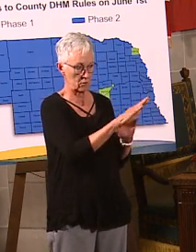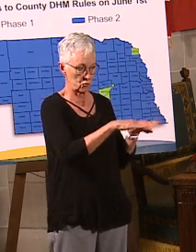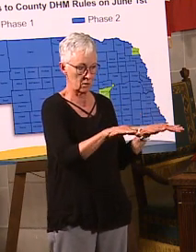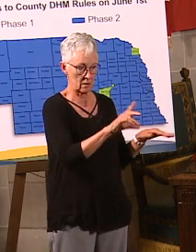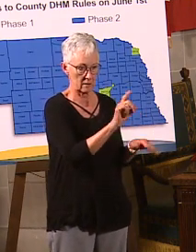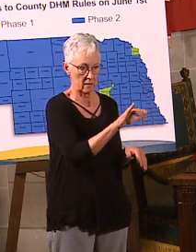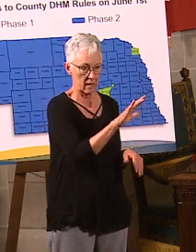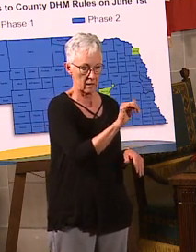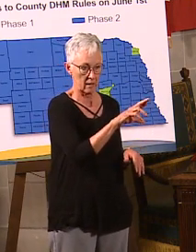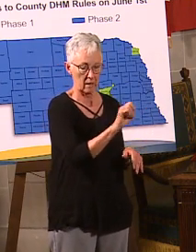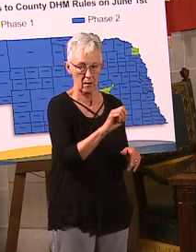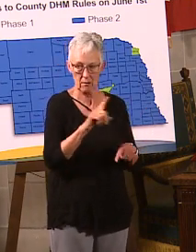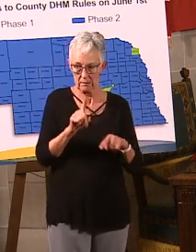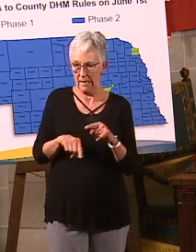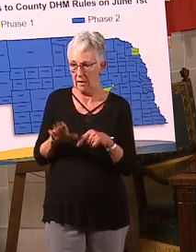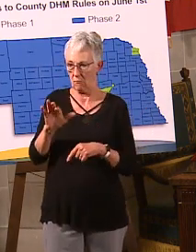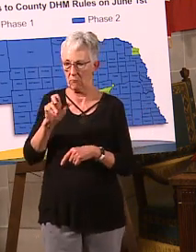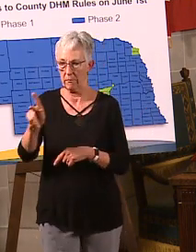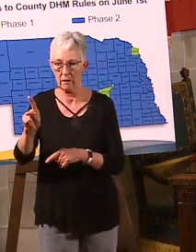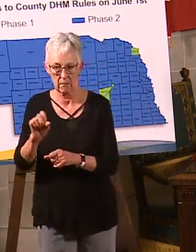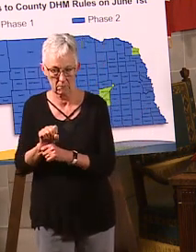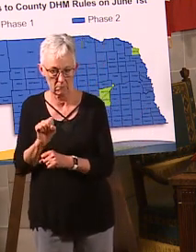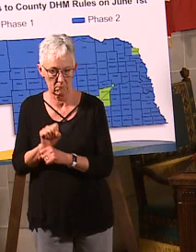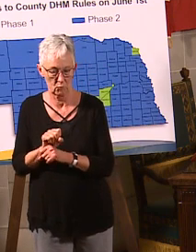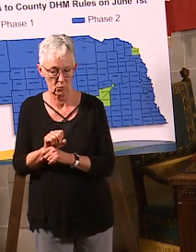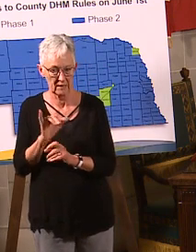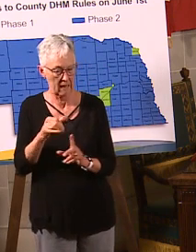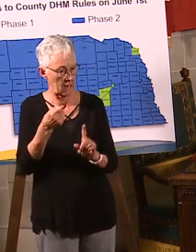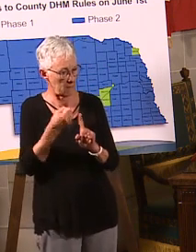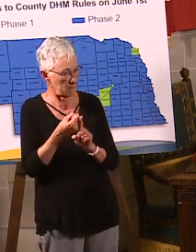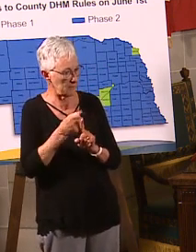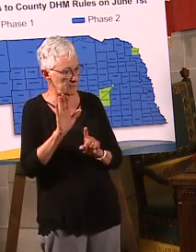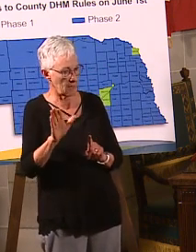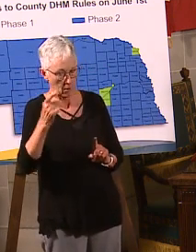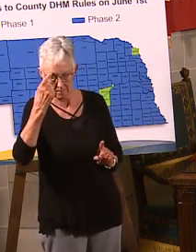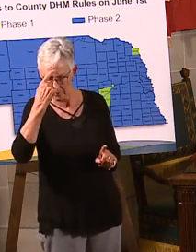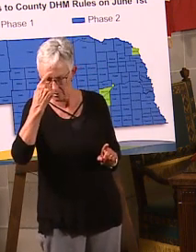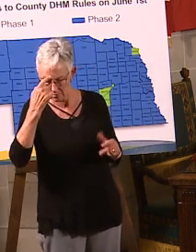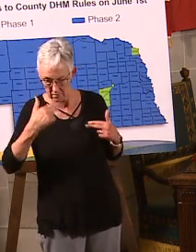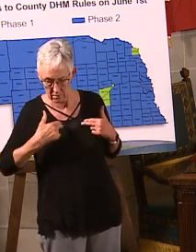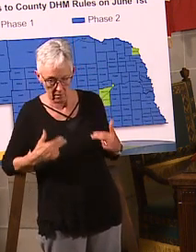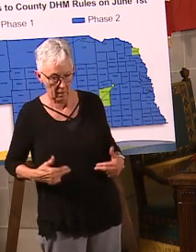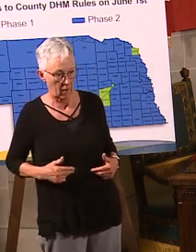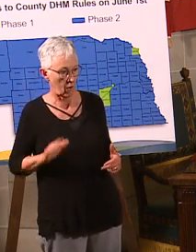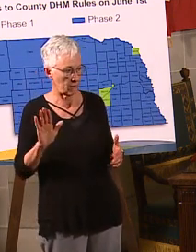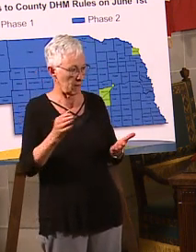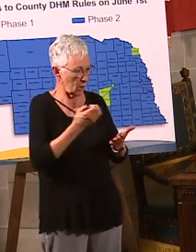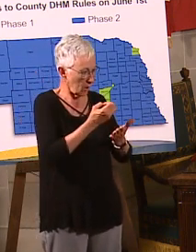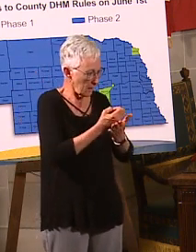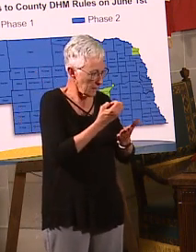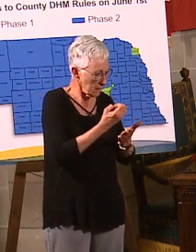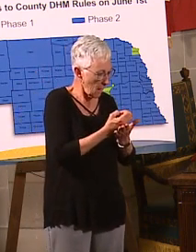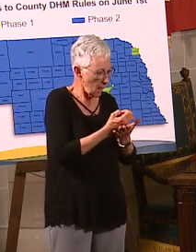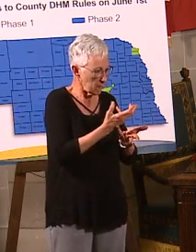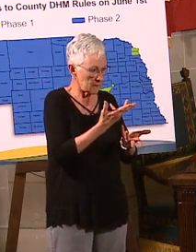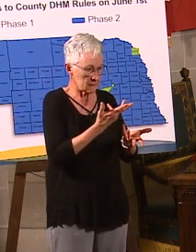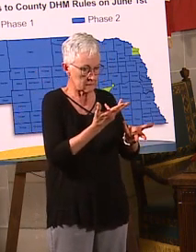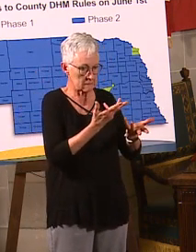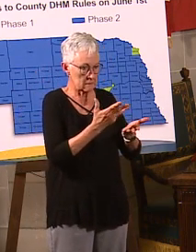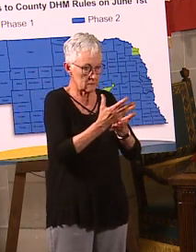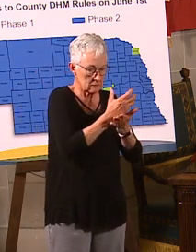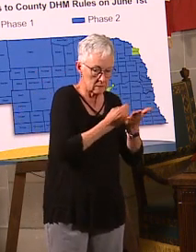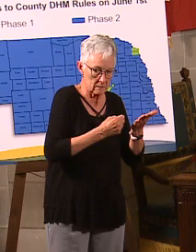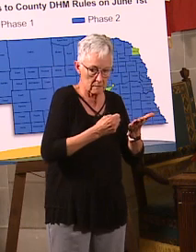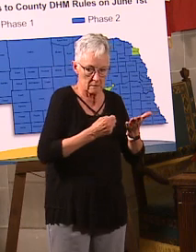know that that's important for people's mental health as well as their economic well-being and so forth. But we also have to balance that off